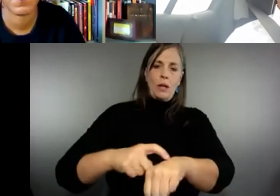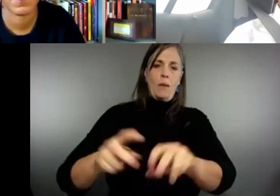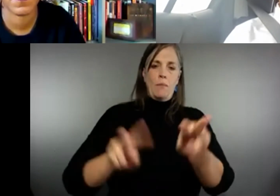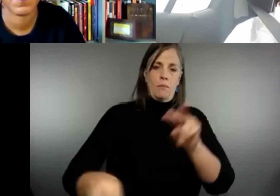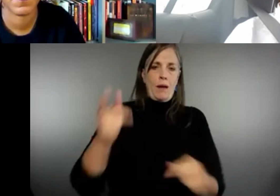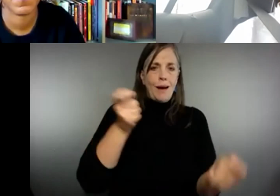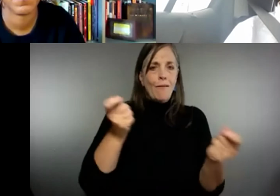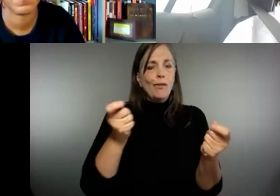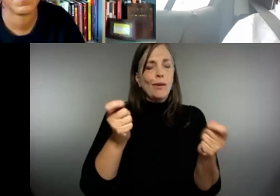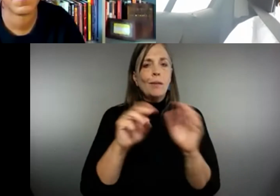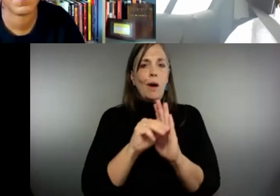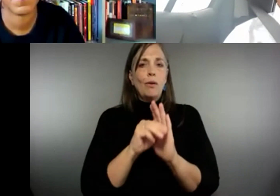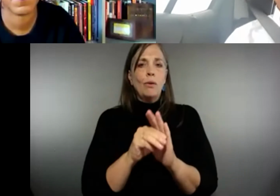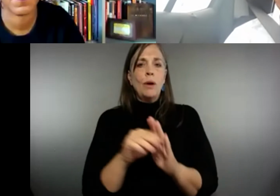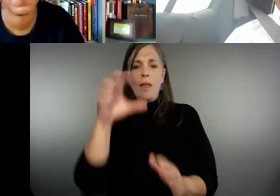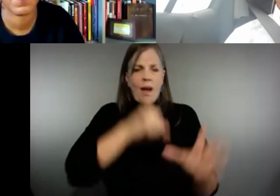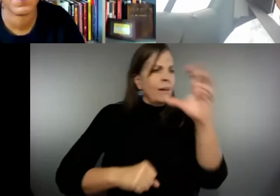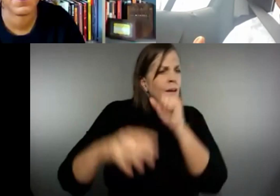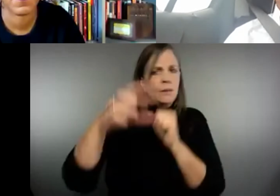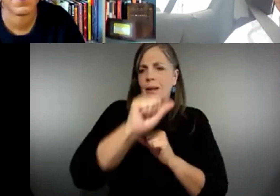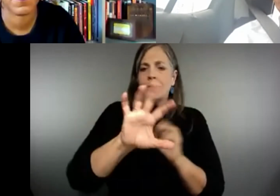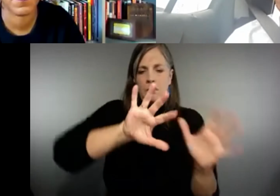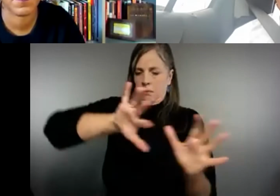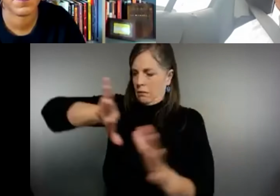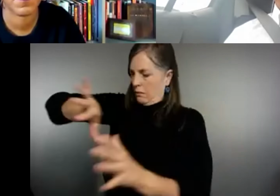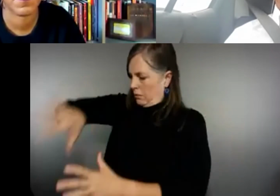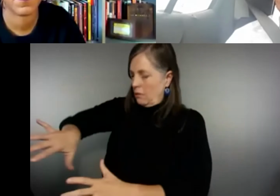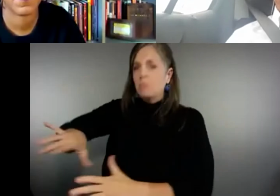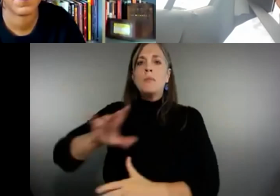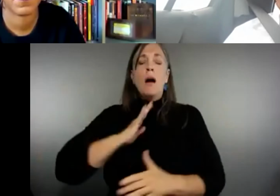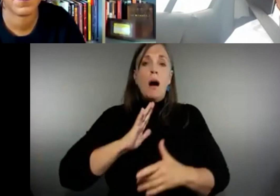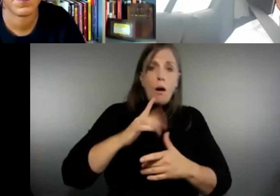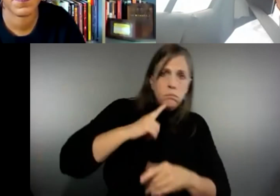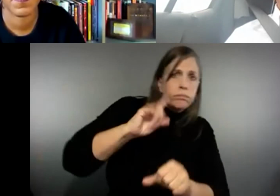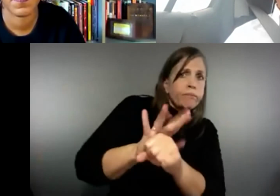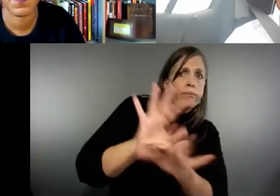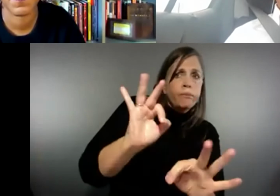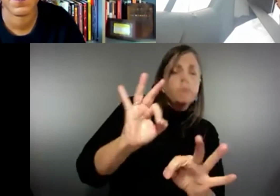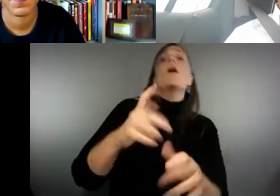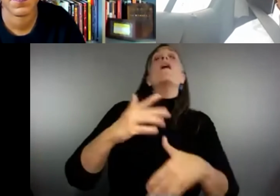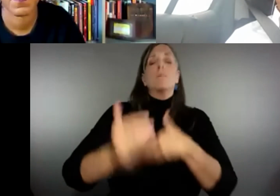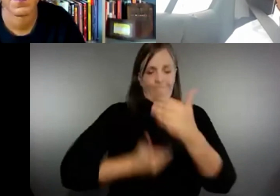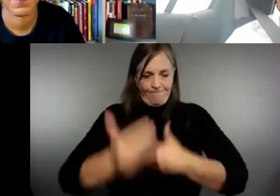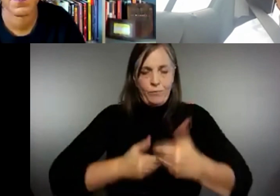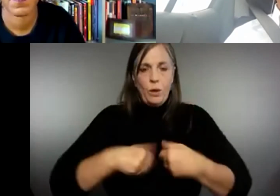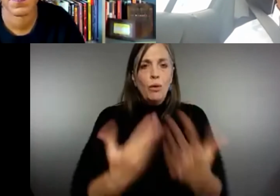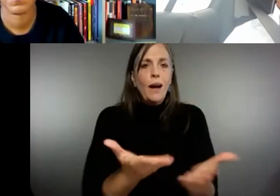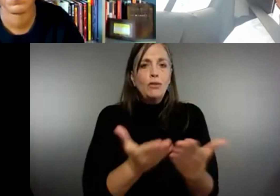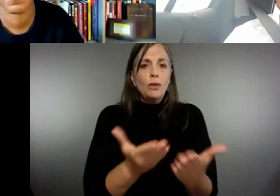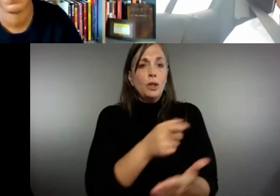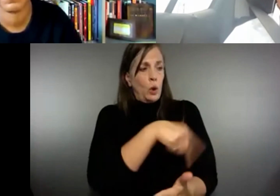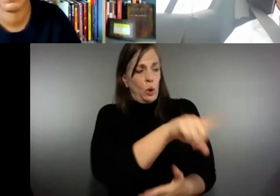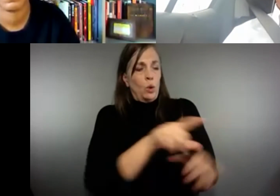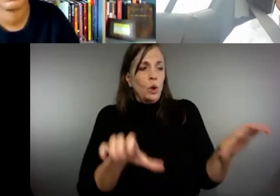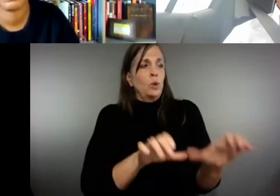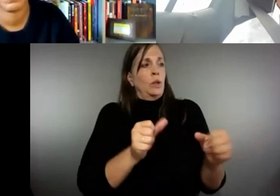you remove that guesswork you are able to focus on just the services that you are providing you're spending too much time trying to